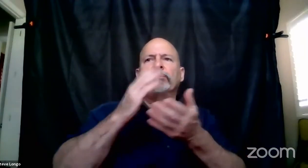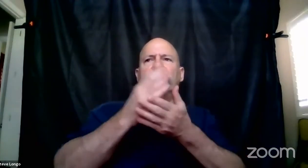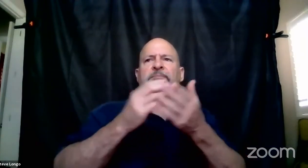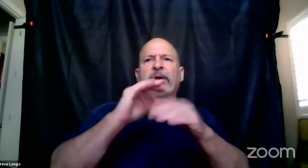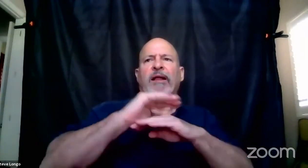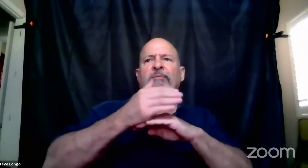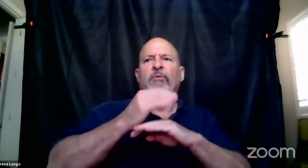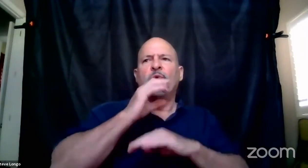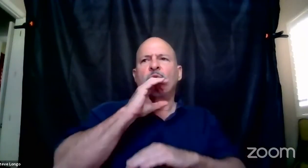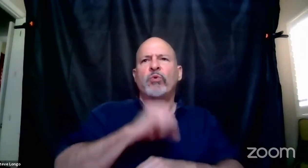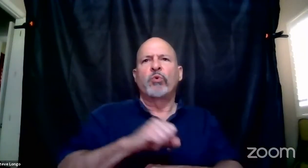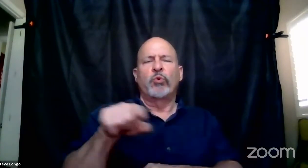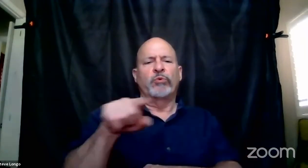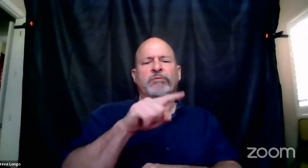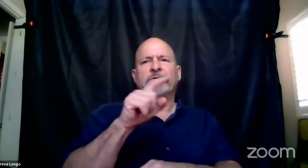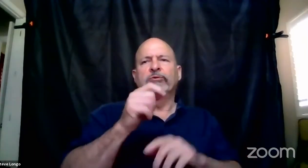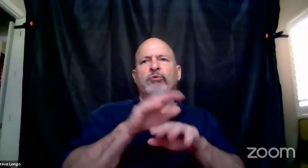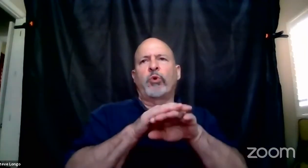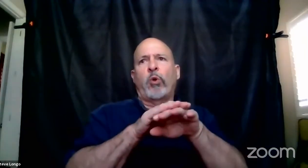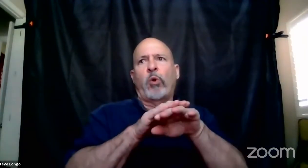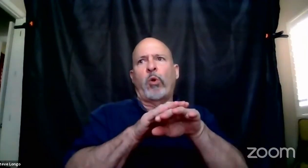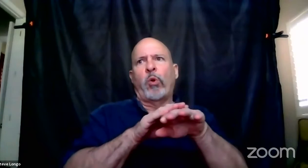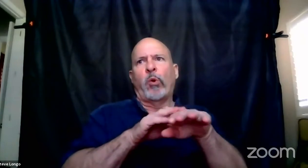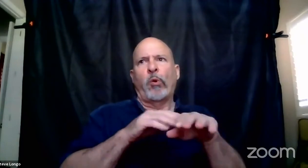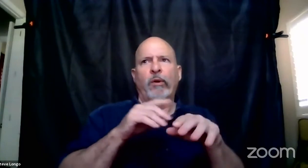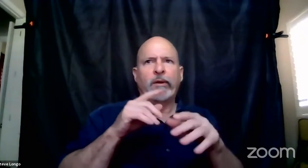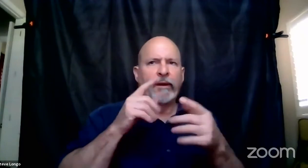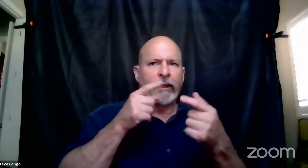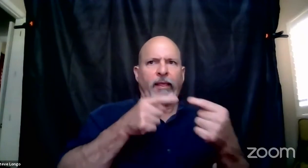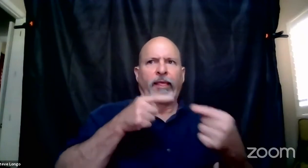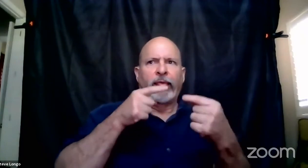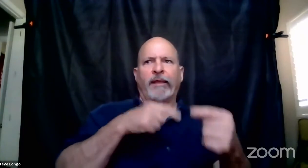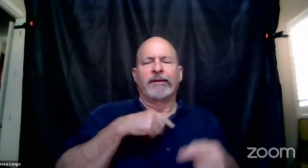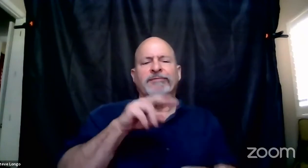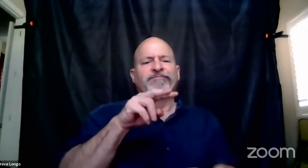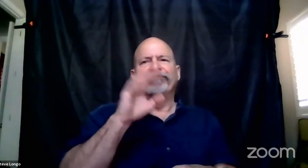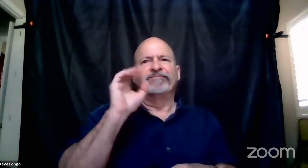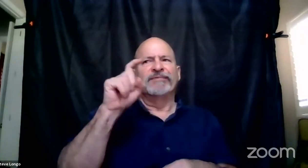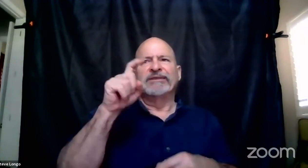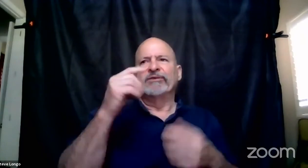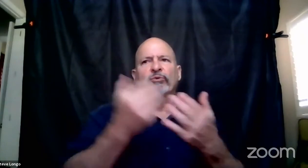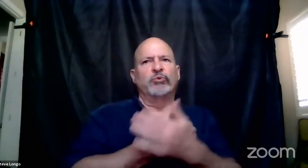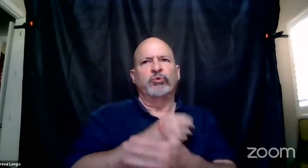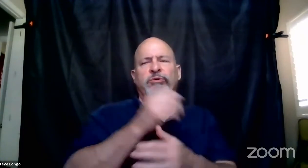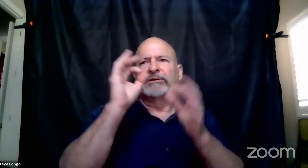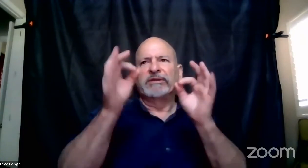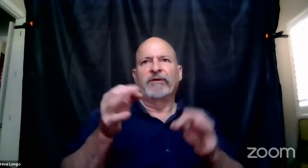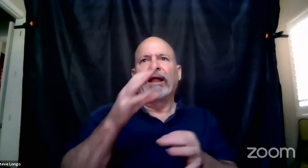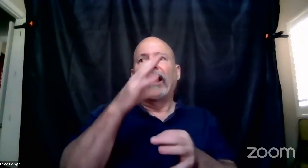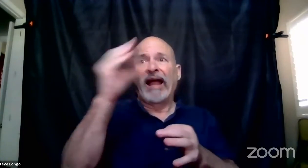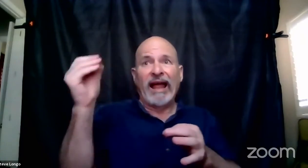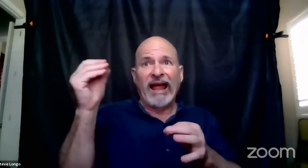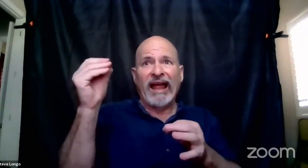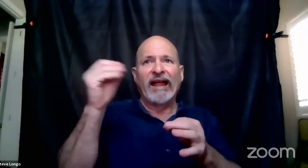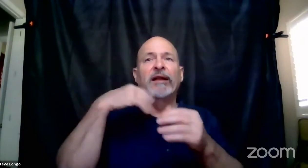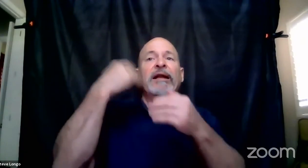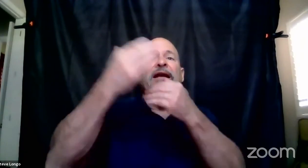15 computer. I have noticed that some of the laptops are running very slowly and